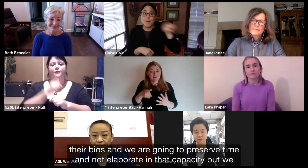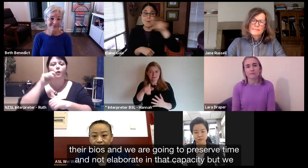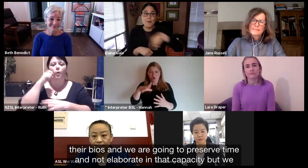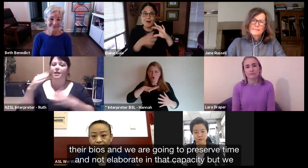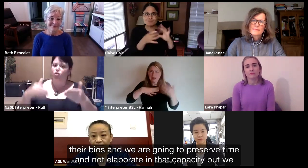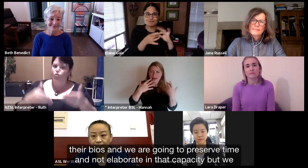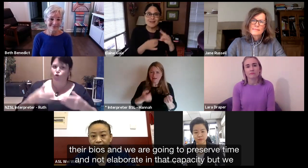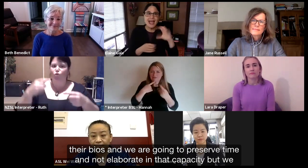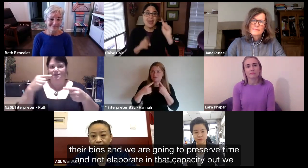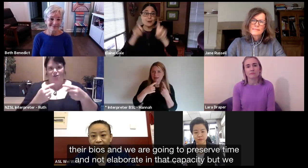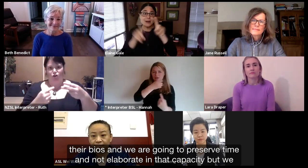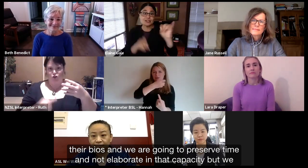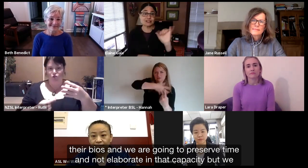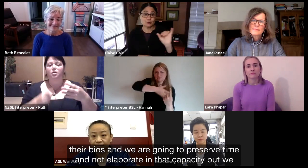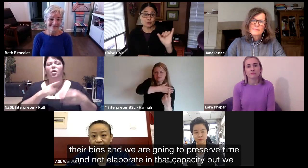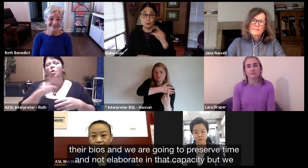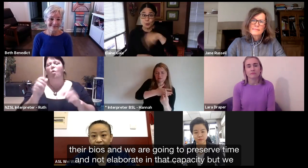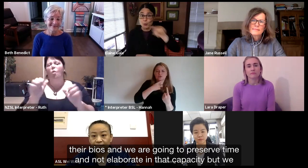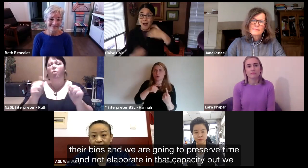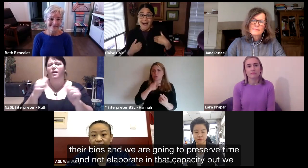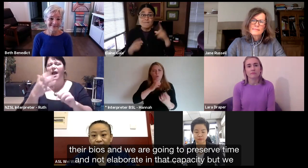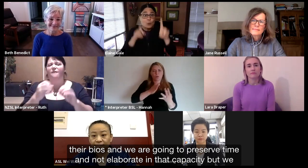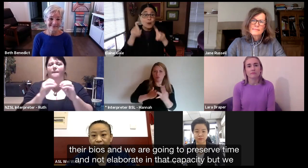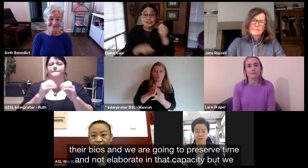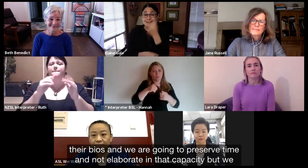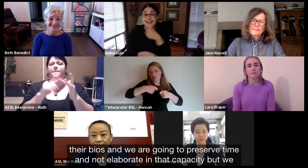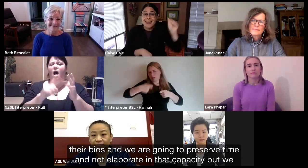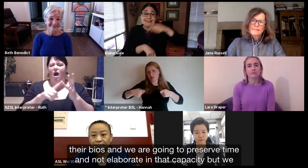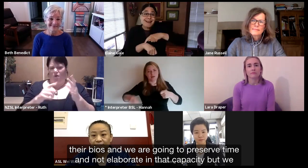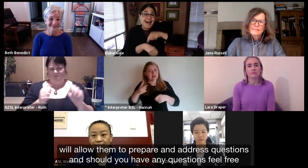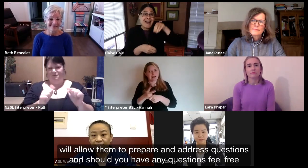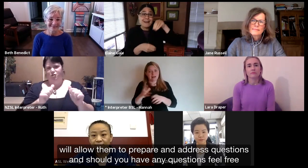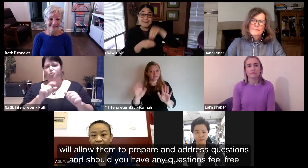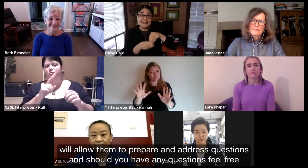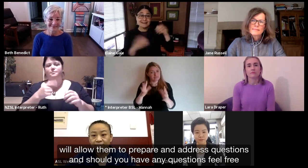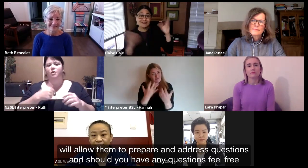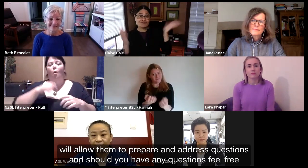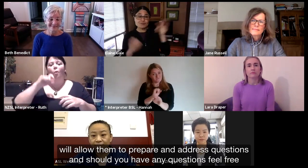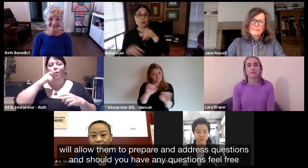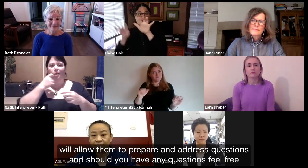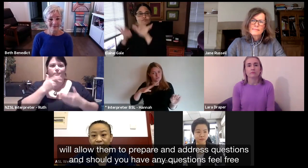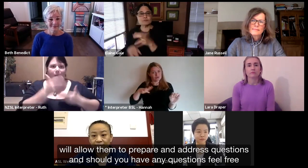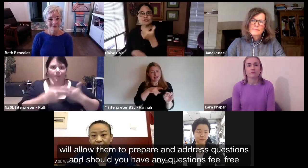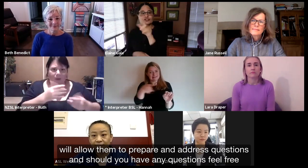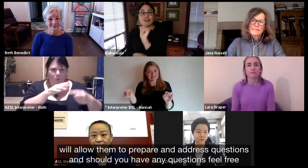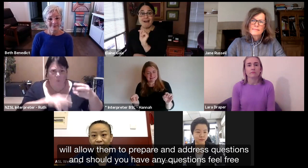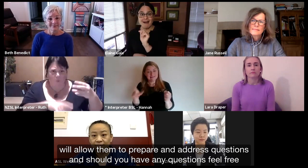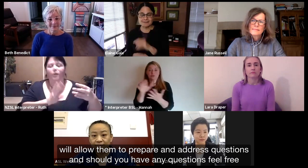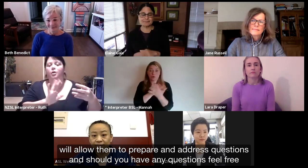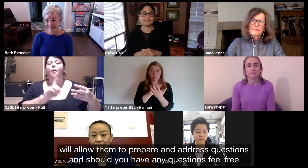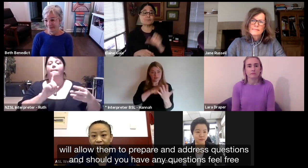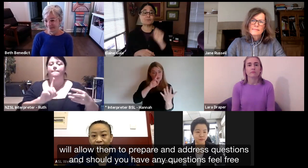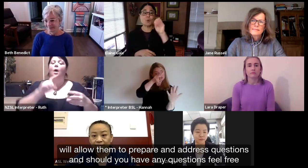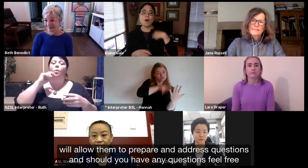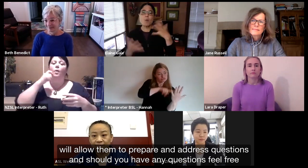So we're going to preserve time and not elaborate in that capacity. But we are going to allow each of our panelists time